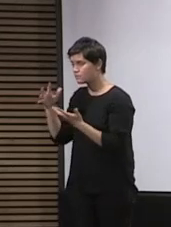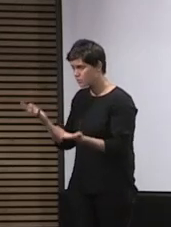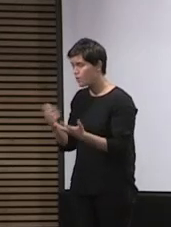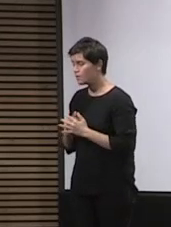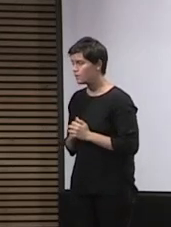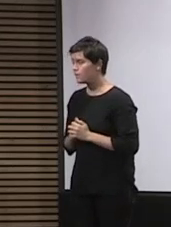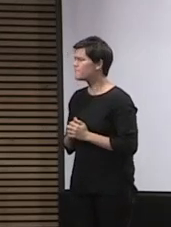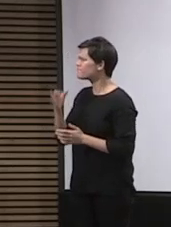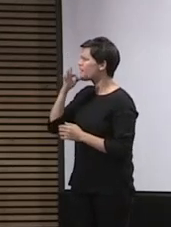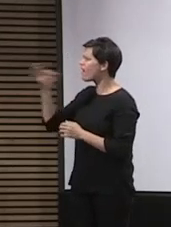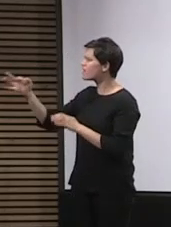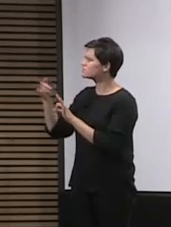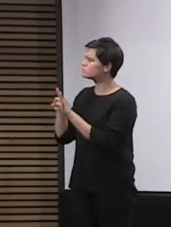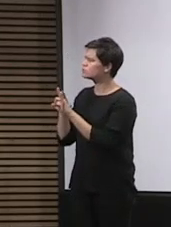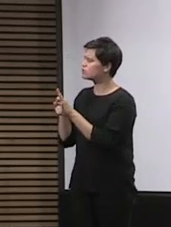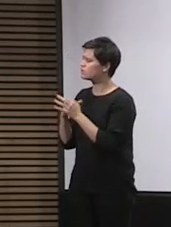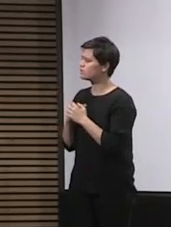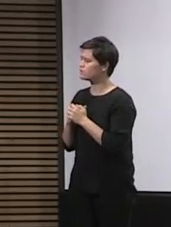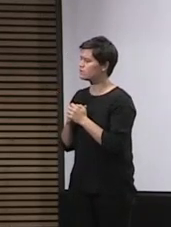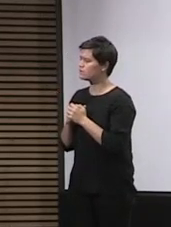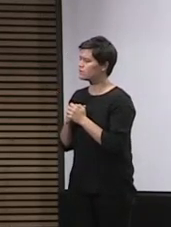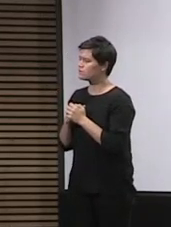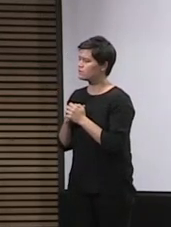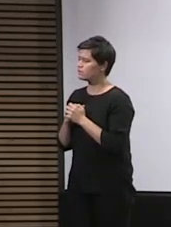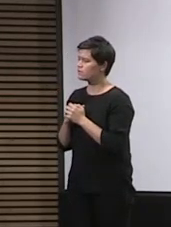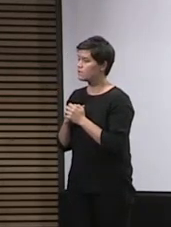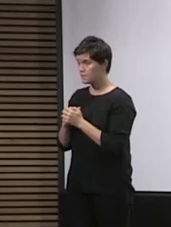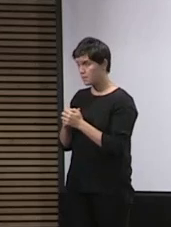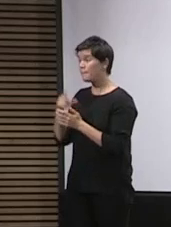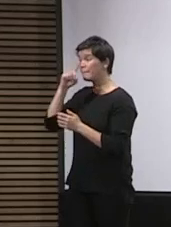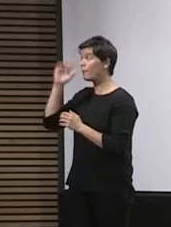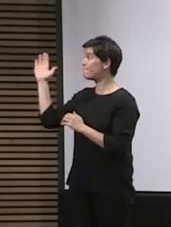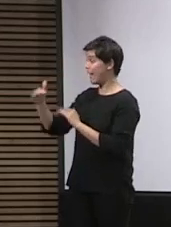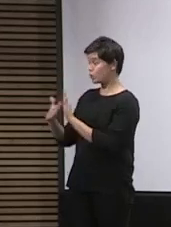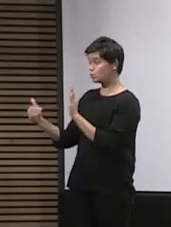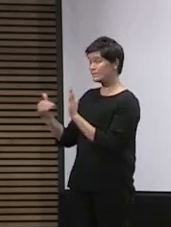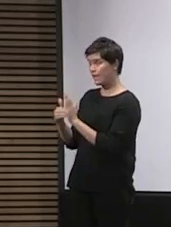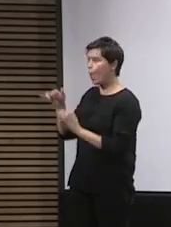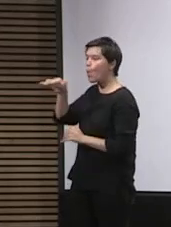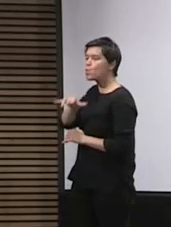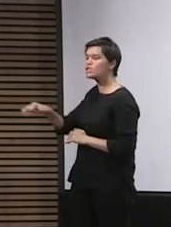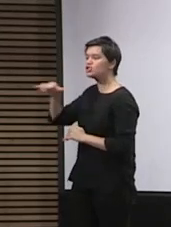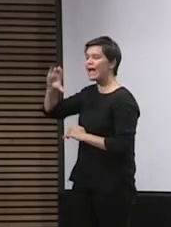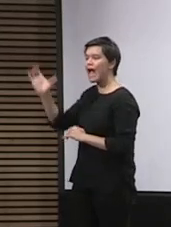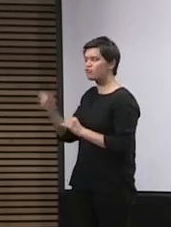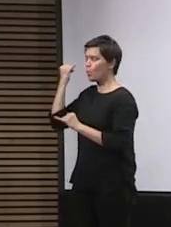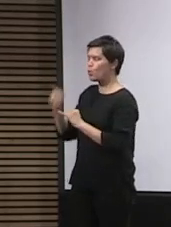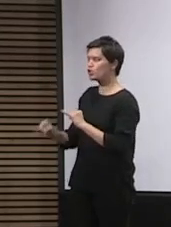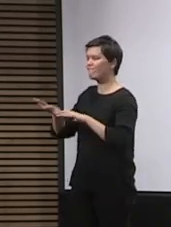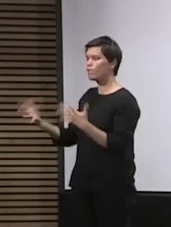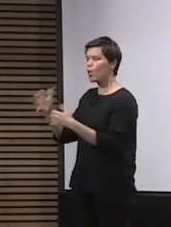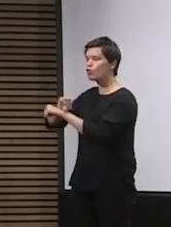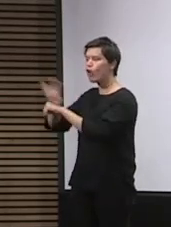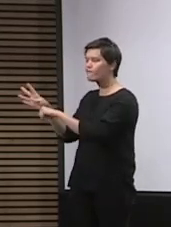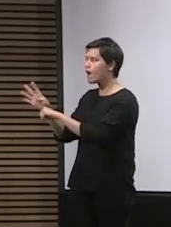of the main amount of people coming back to New Zealand? I don't have that information to hand, but it